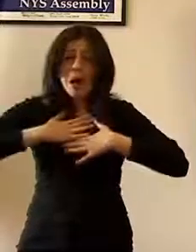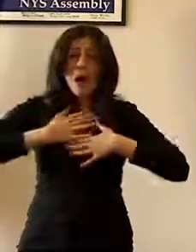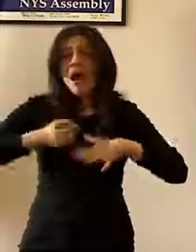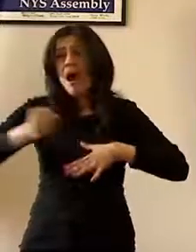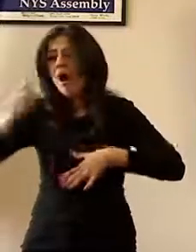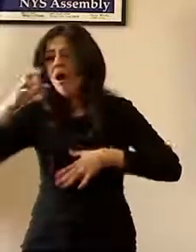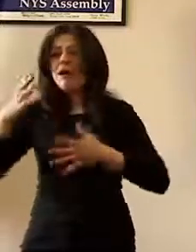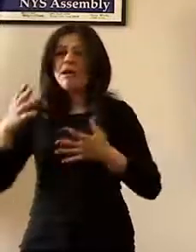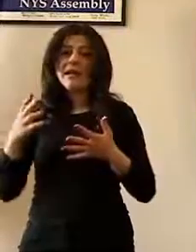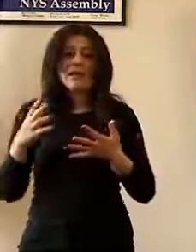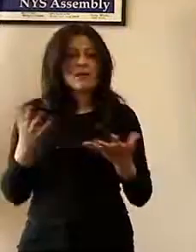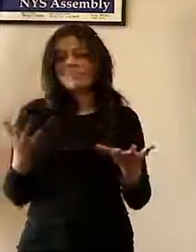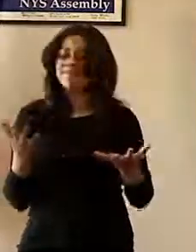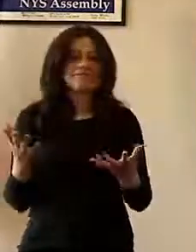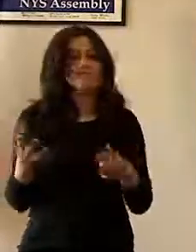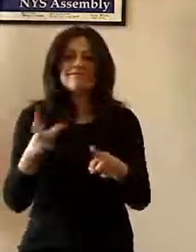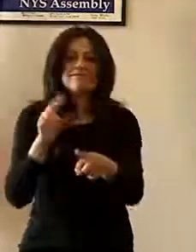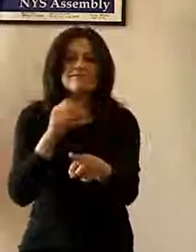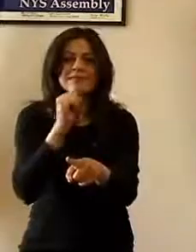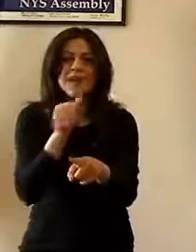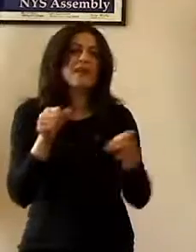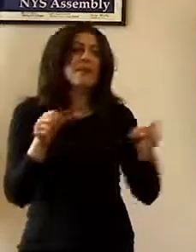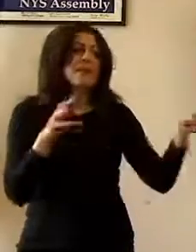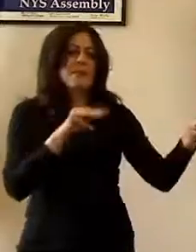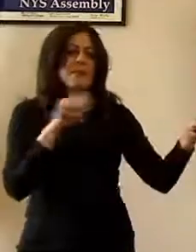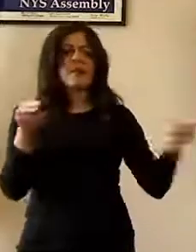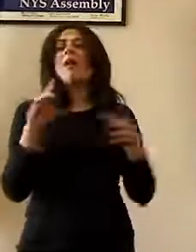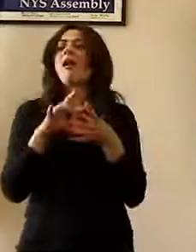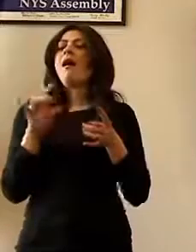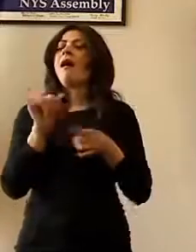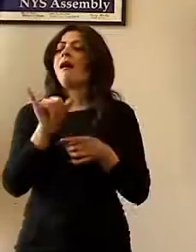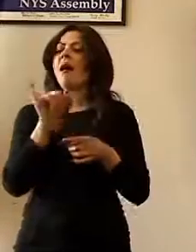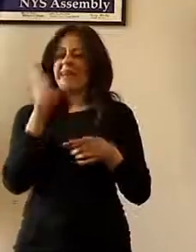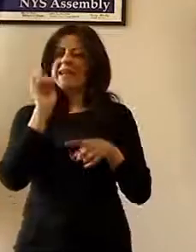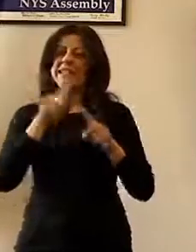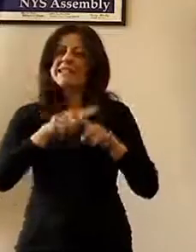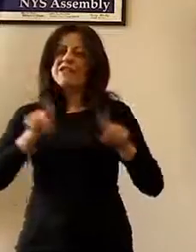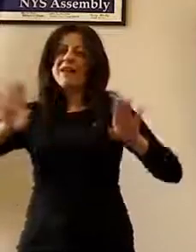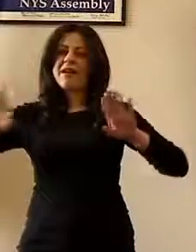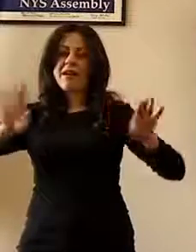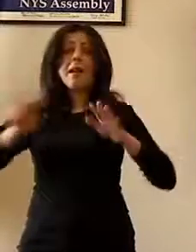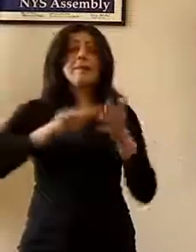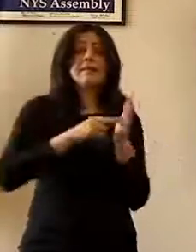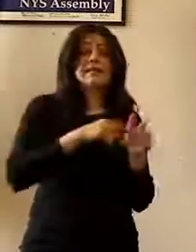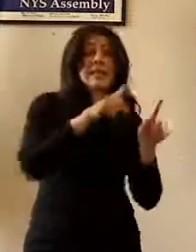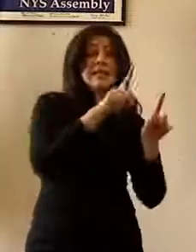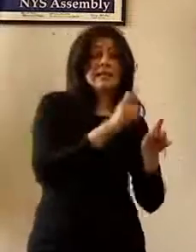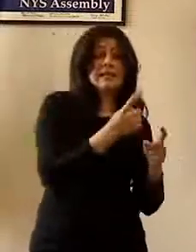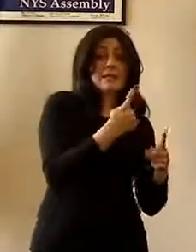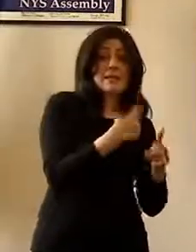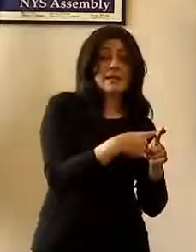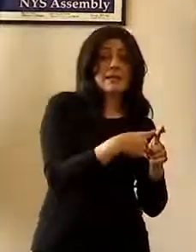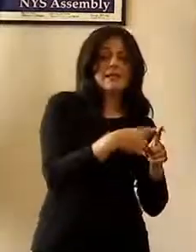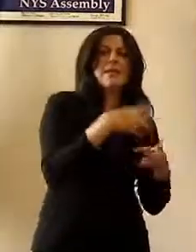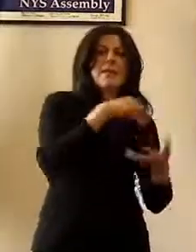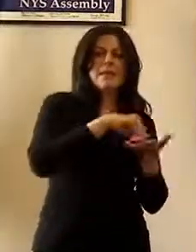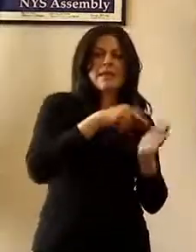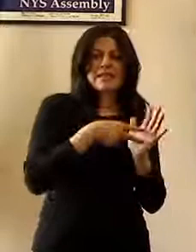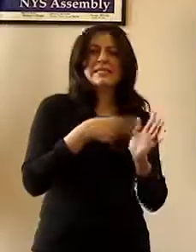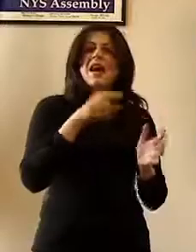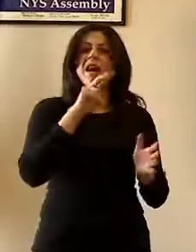I haven't heard of yet. And that's a distinction. Testing positive means the virus could be rested in, where they're doing the